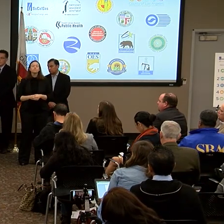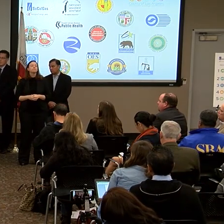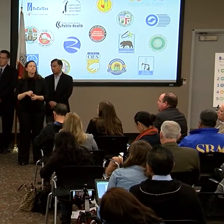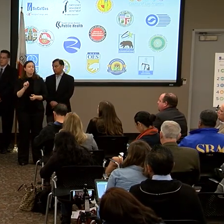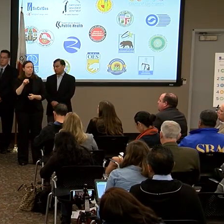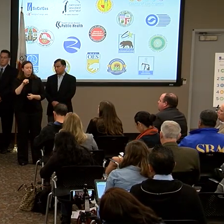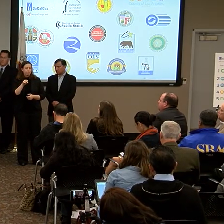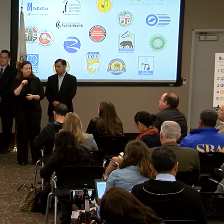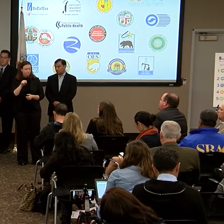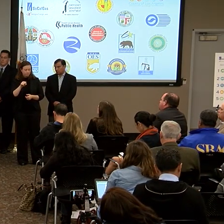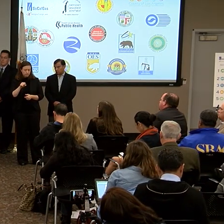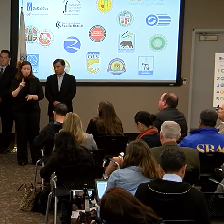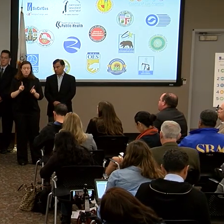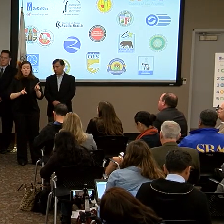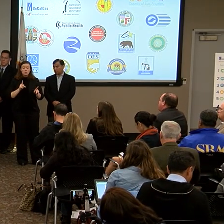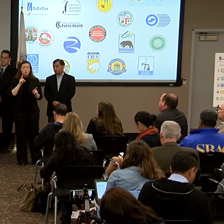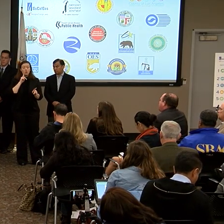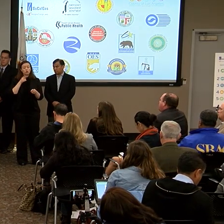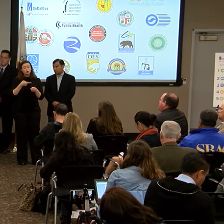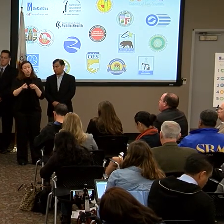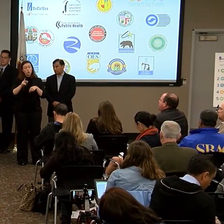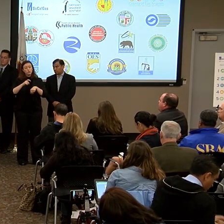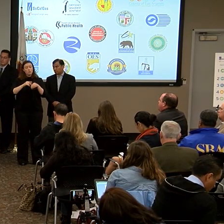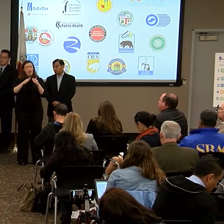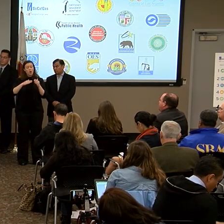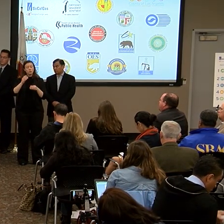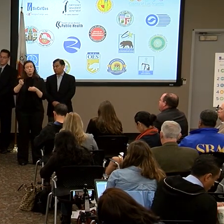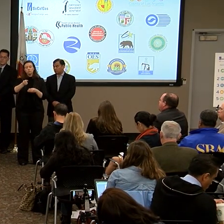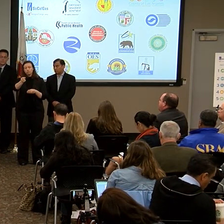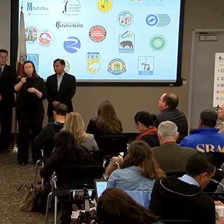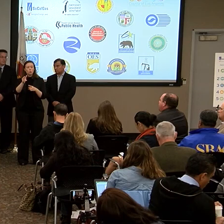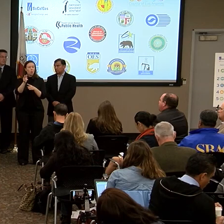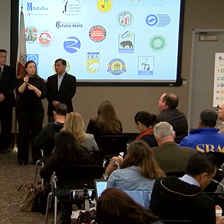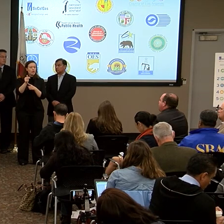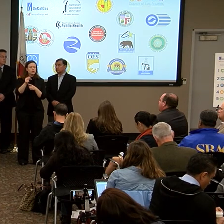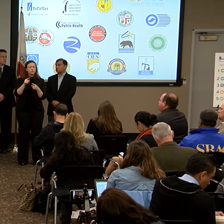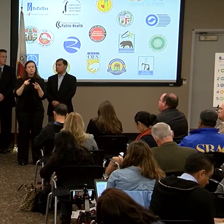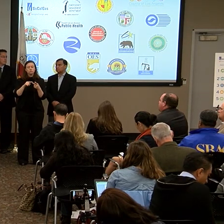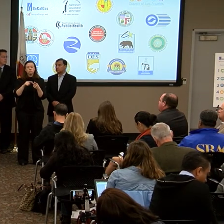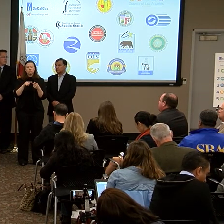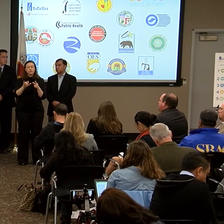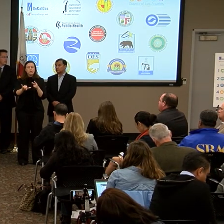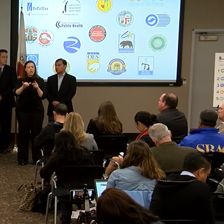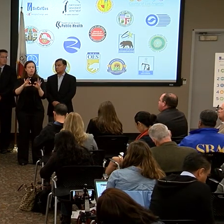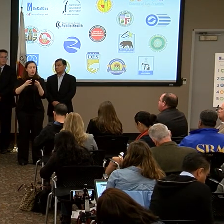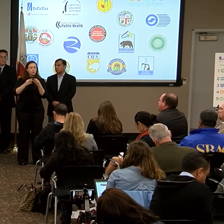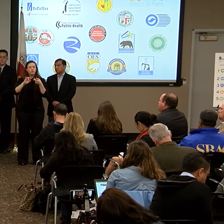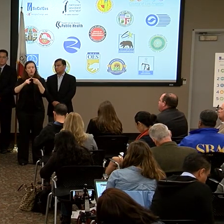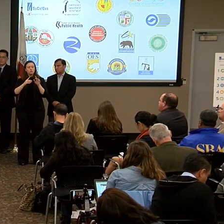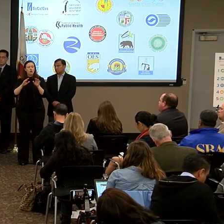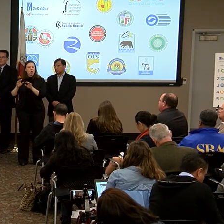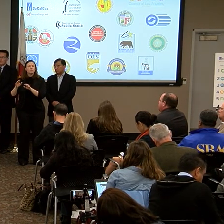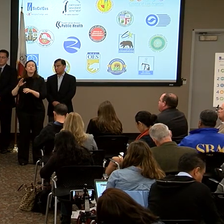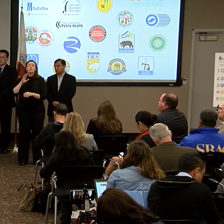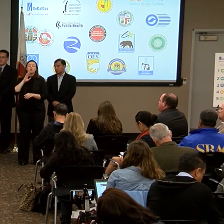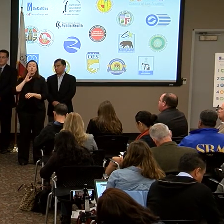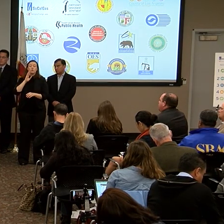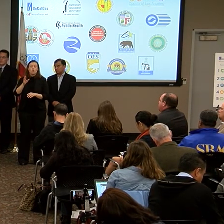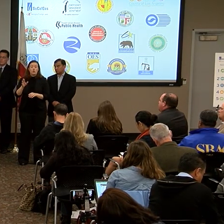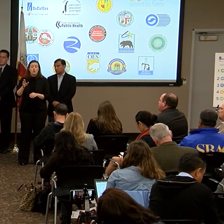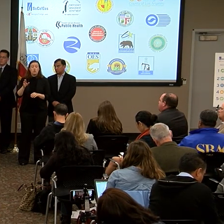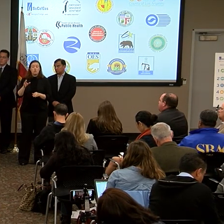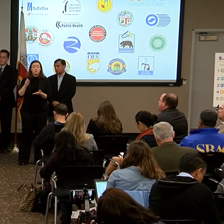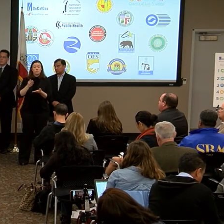Absolutely. So for people who are housed in short-term housing, so that would be hotels or staying with friends and family, we will